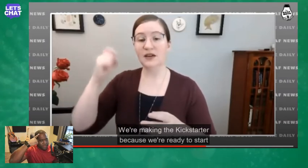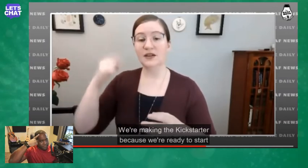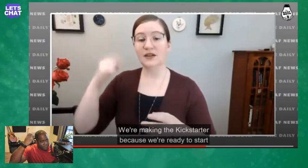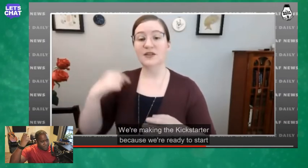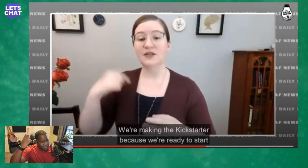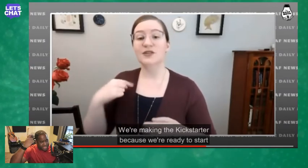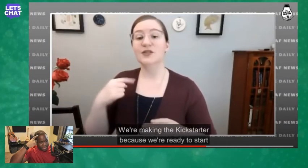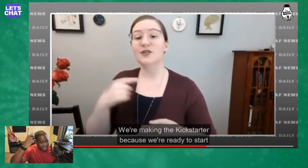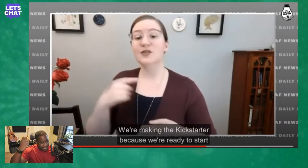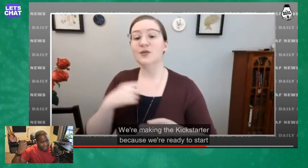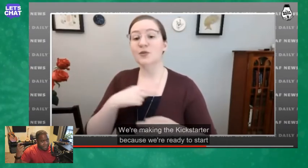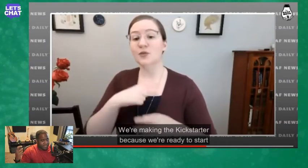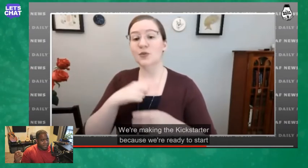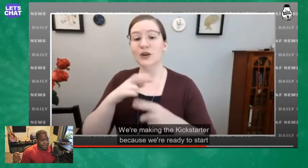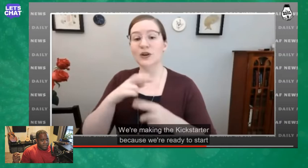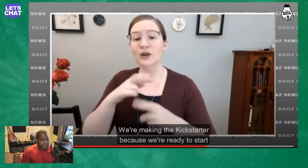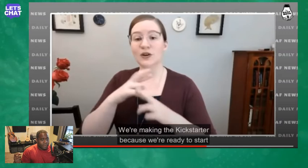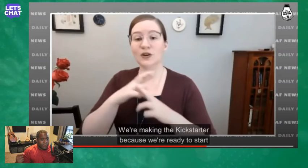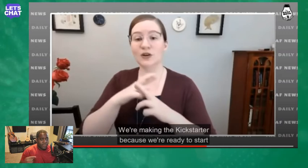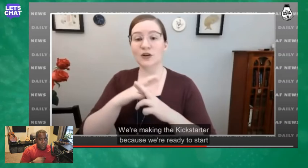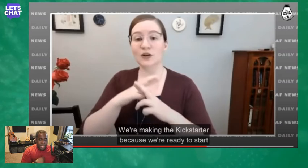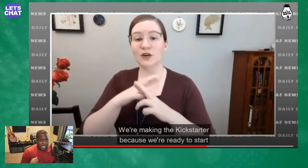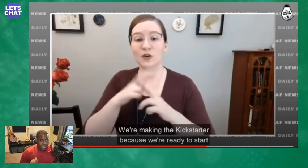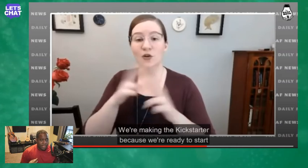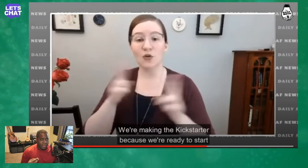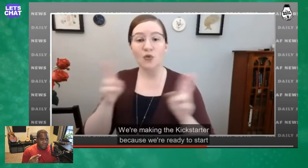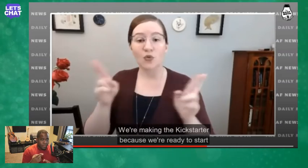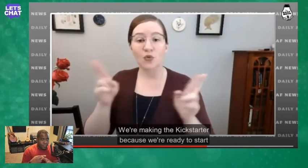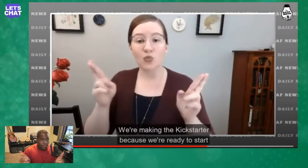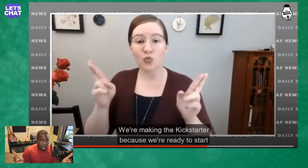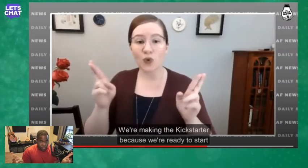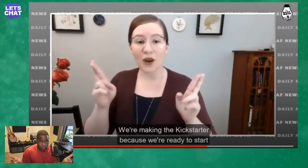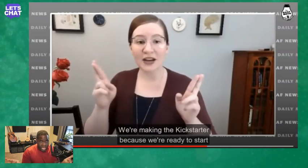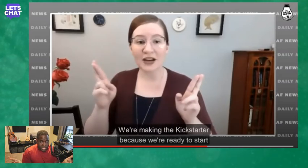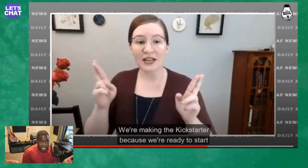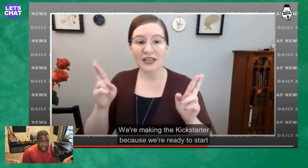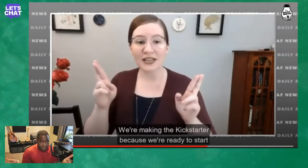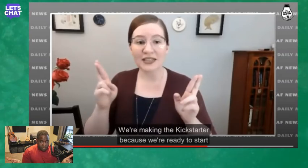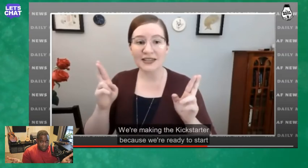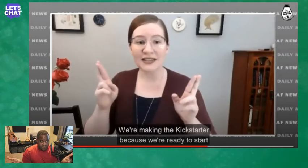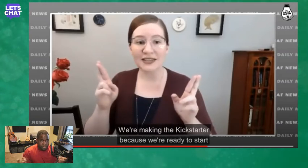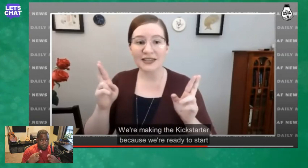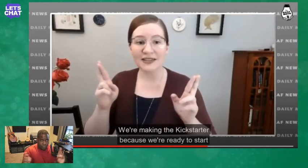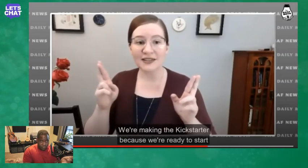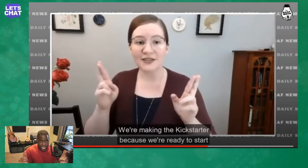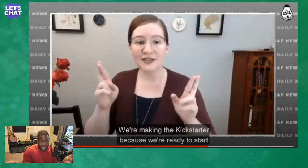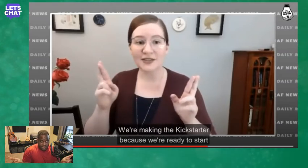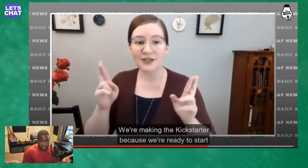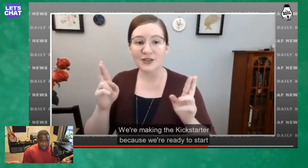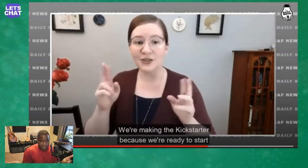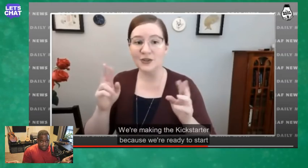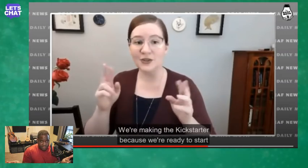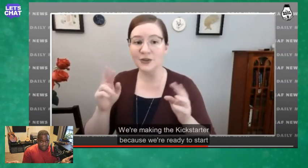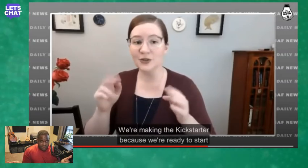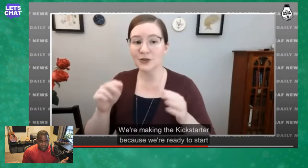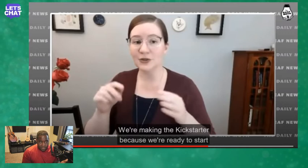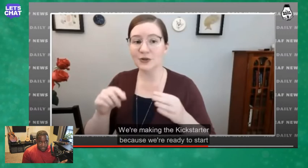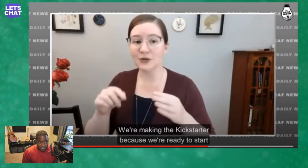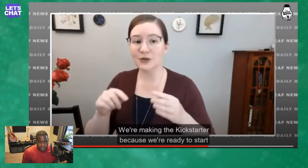fine. Because we are ready.